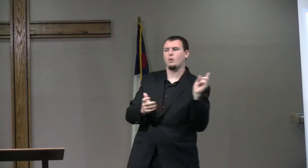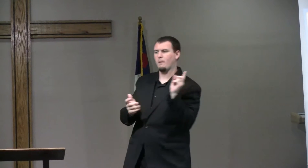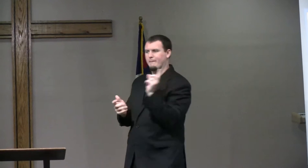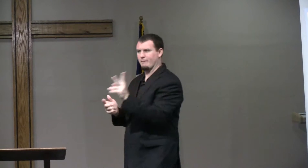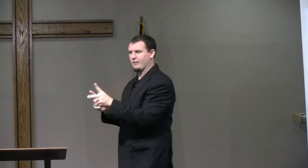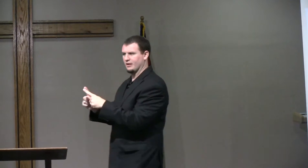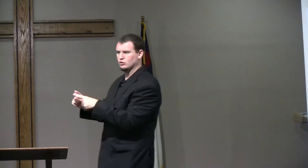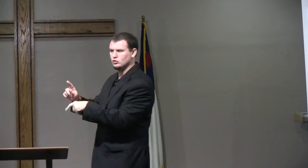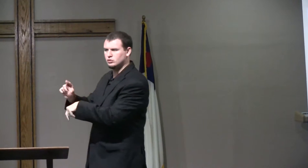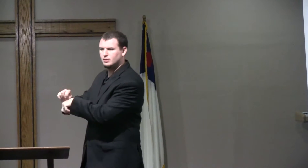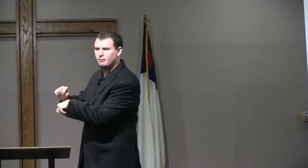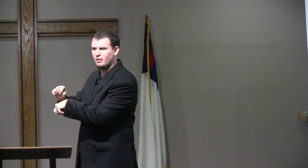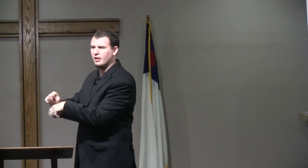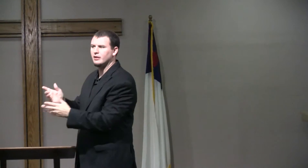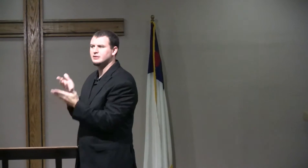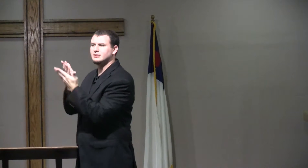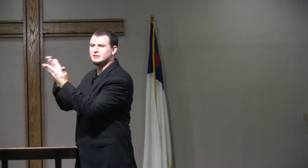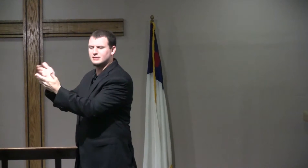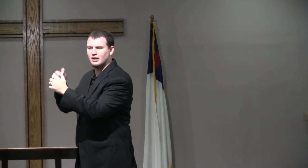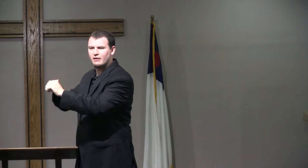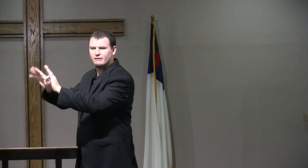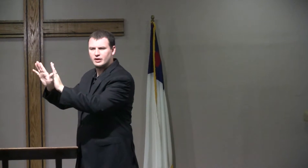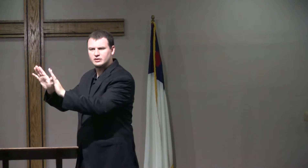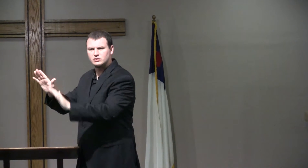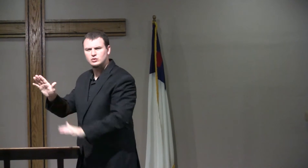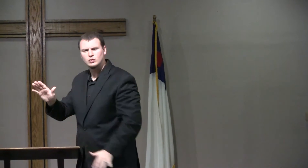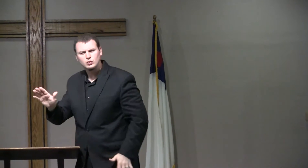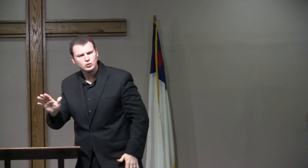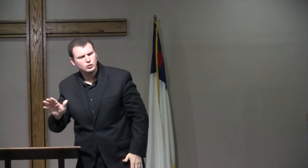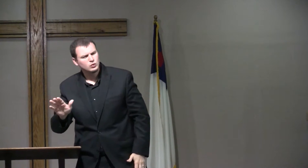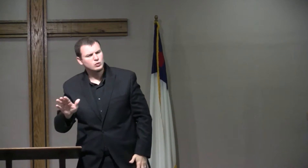After that is done, then go back to the temple and make your sacrifice.